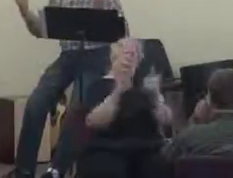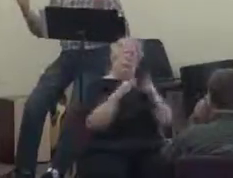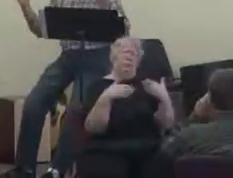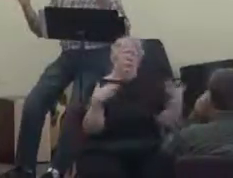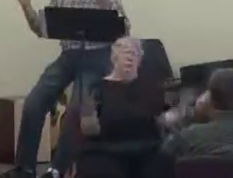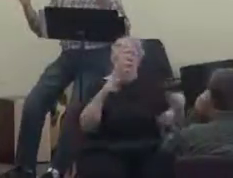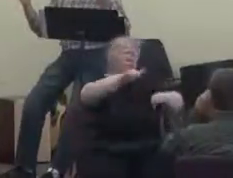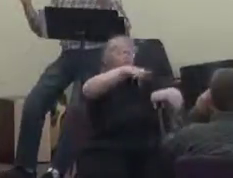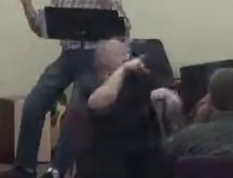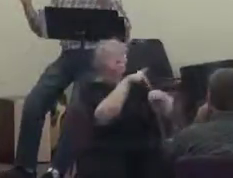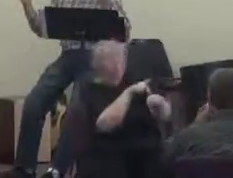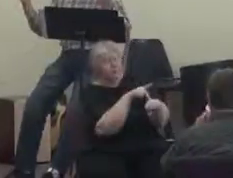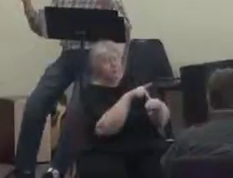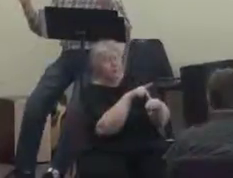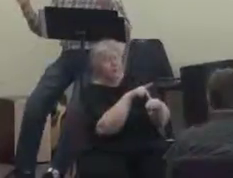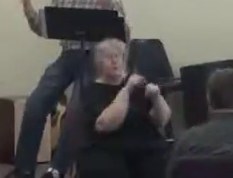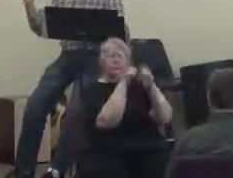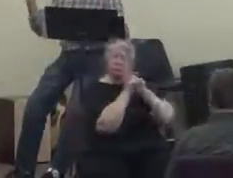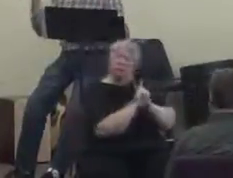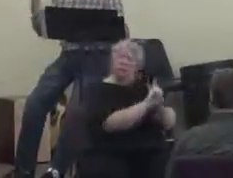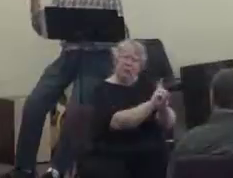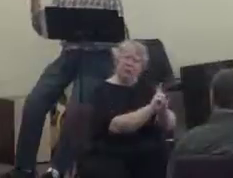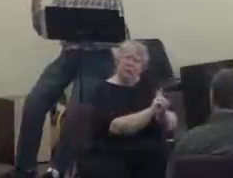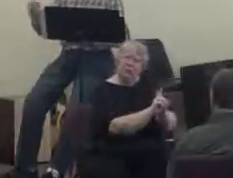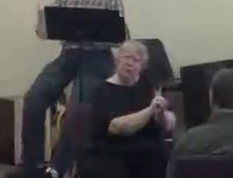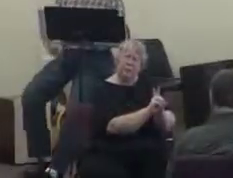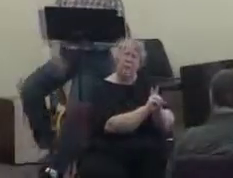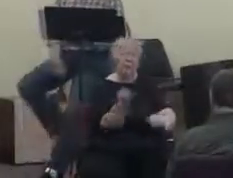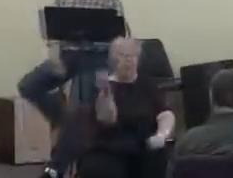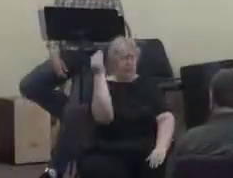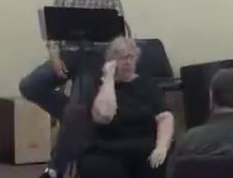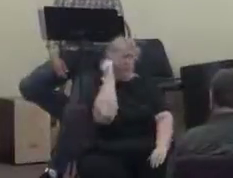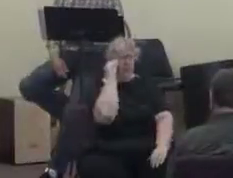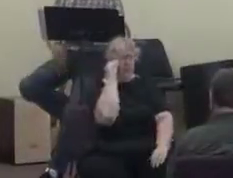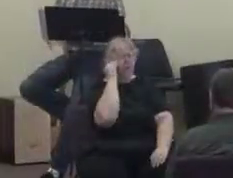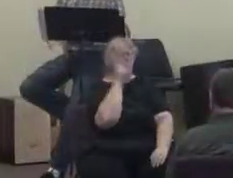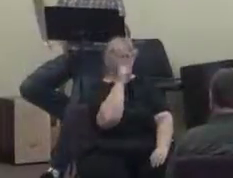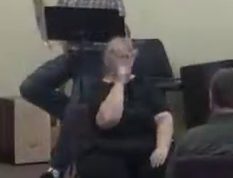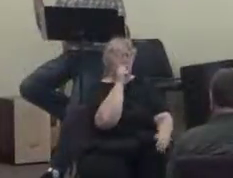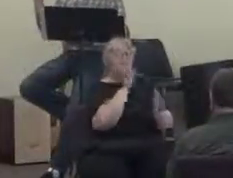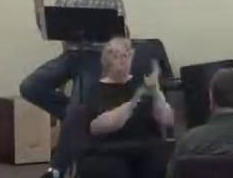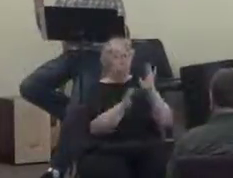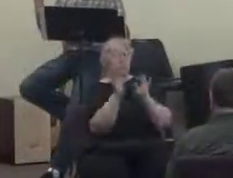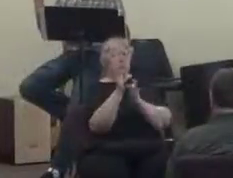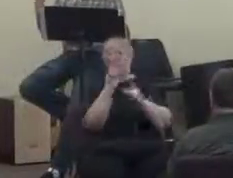Peter, the disciple that full well knows who Jesus is,